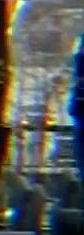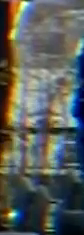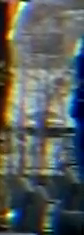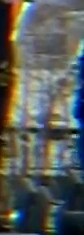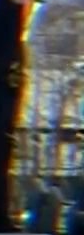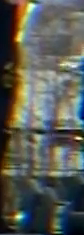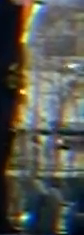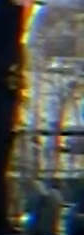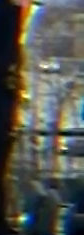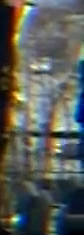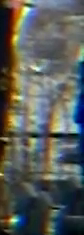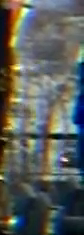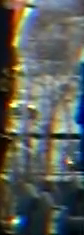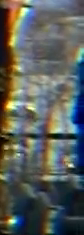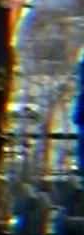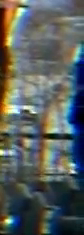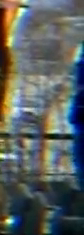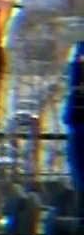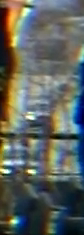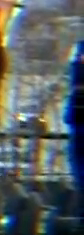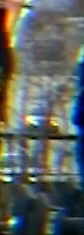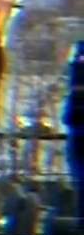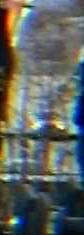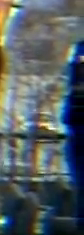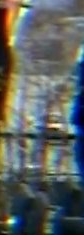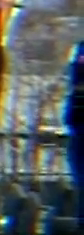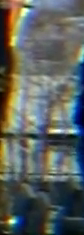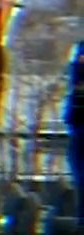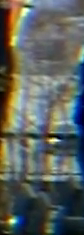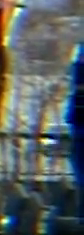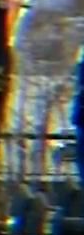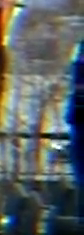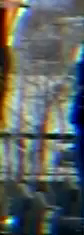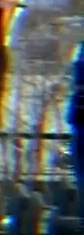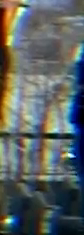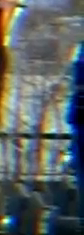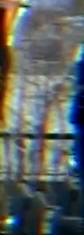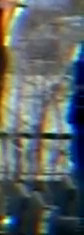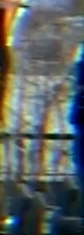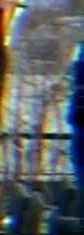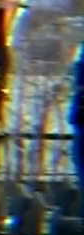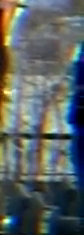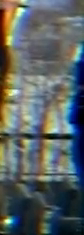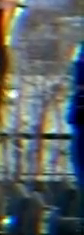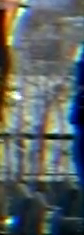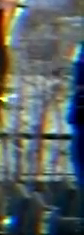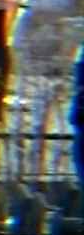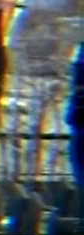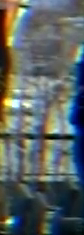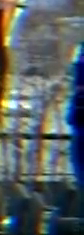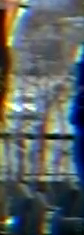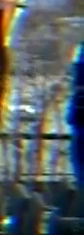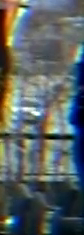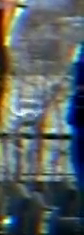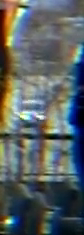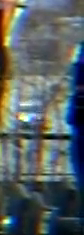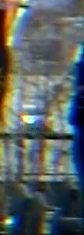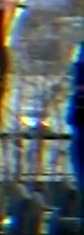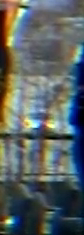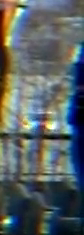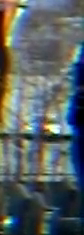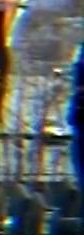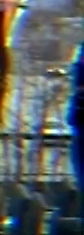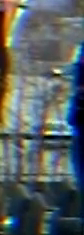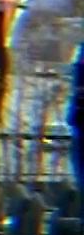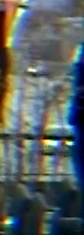He personifies the qualities of the six values which are the cornerstone of the Muhammad Ali philosophy. His